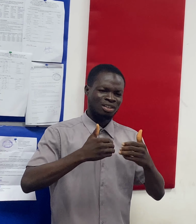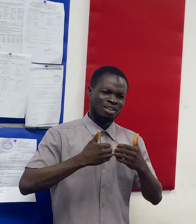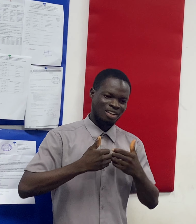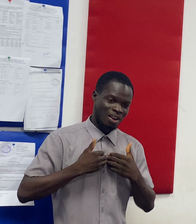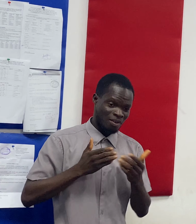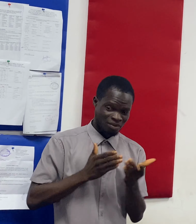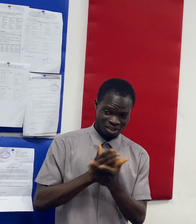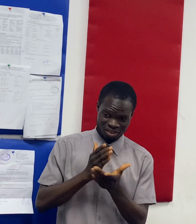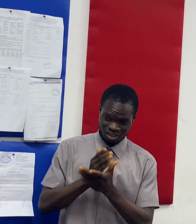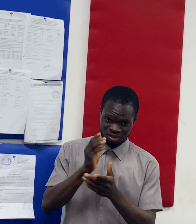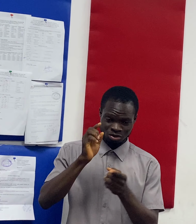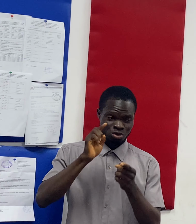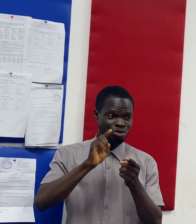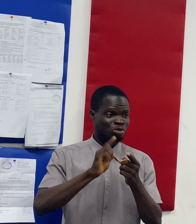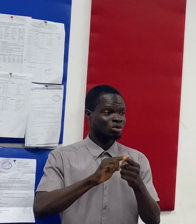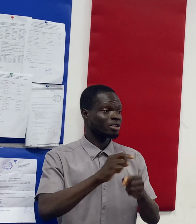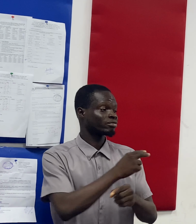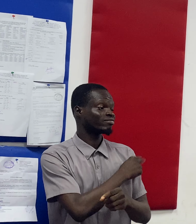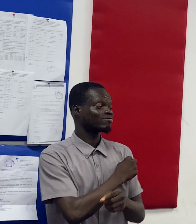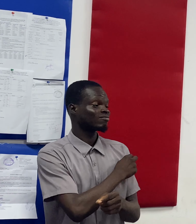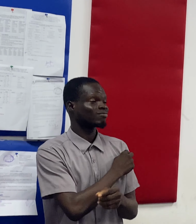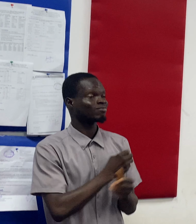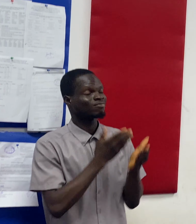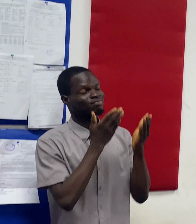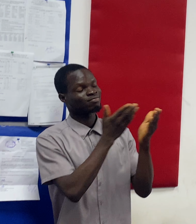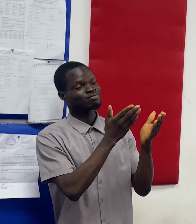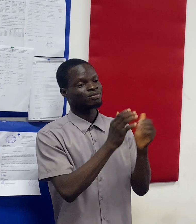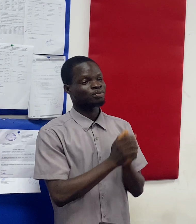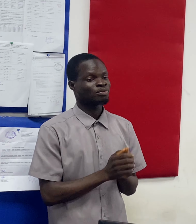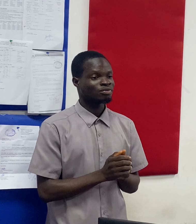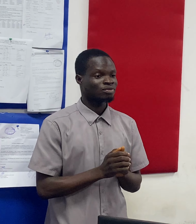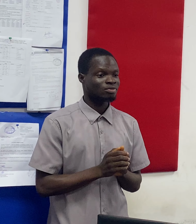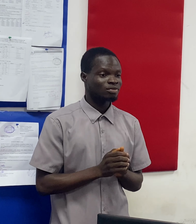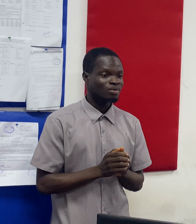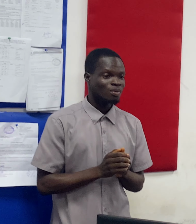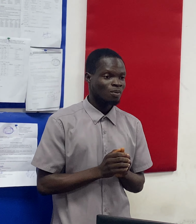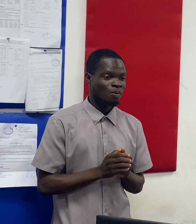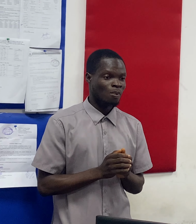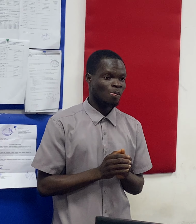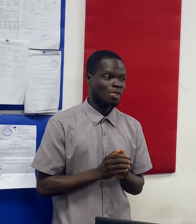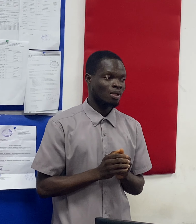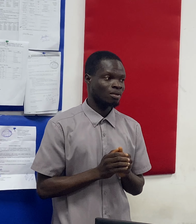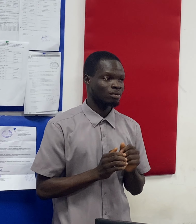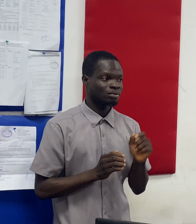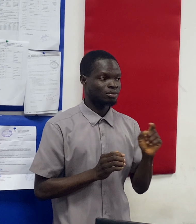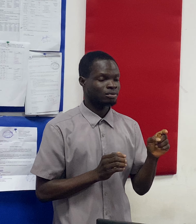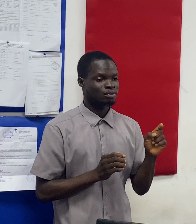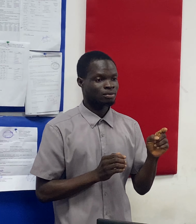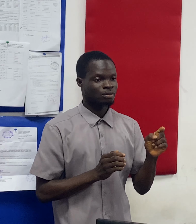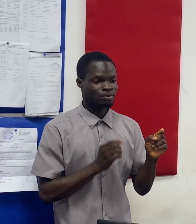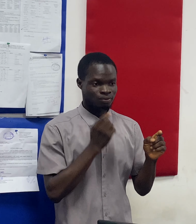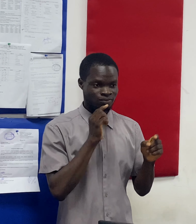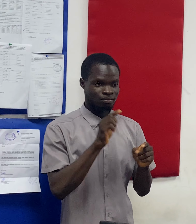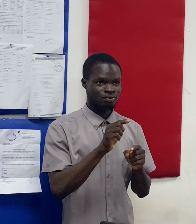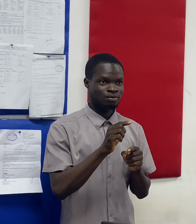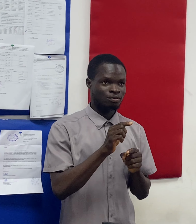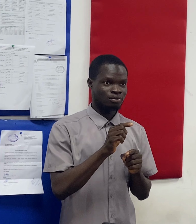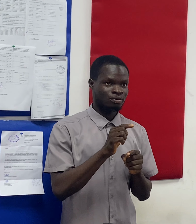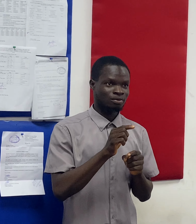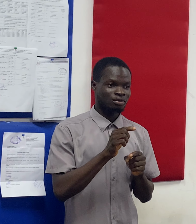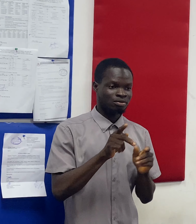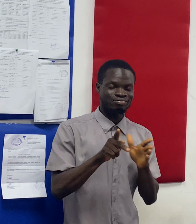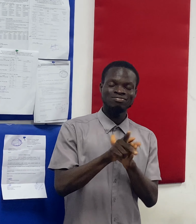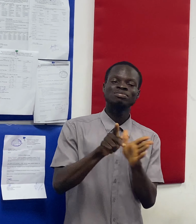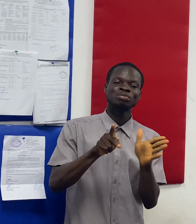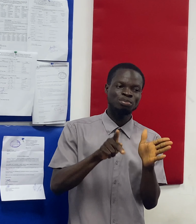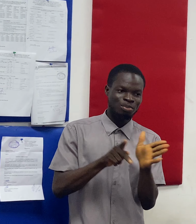hospital. Yes, absolutely. Okay, so in your earlier submission, you made mention that there is actually a